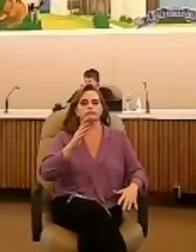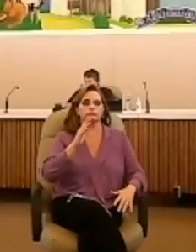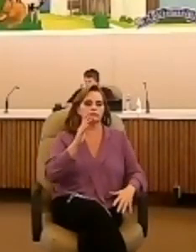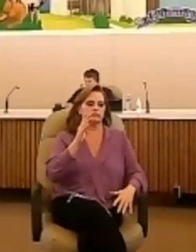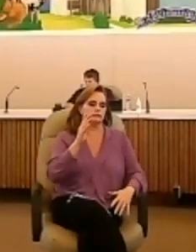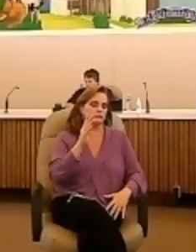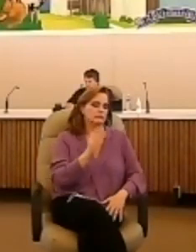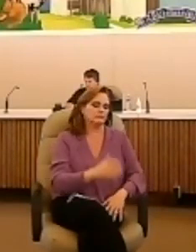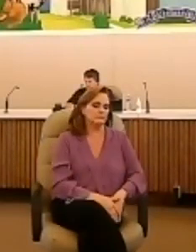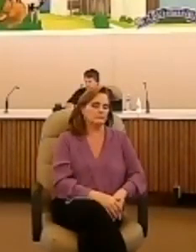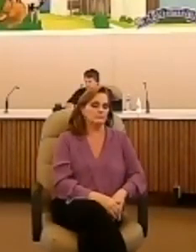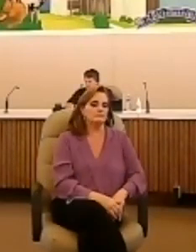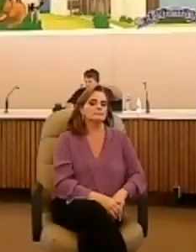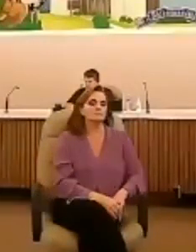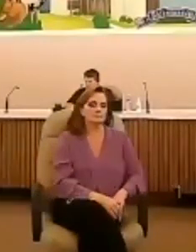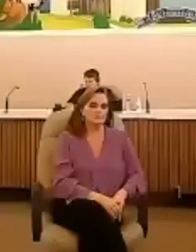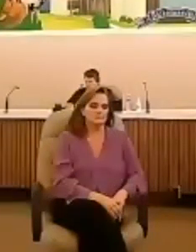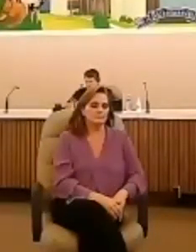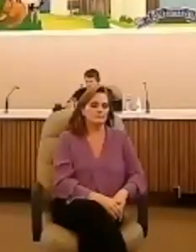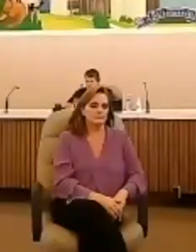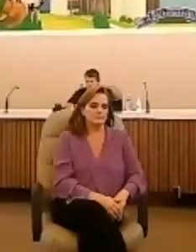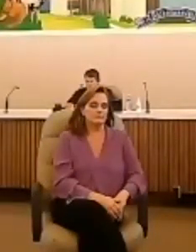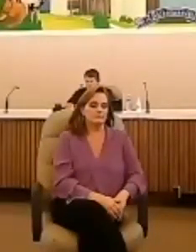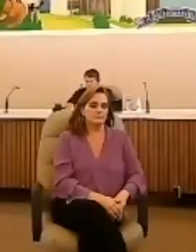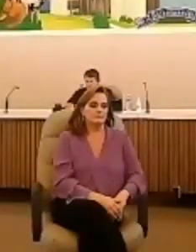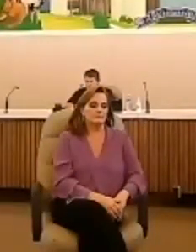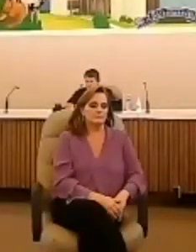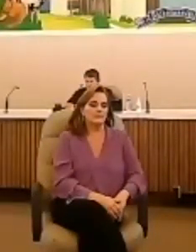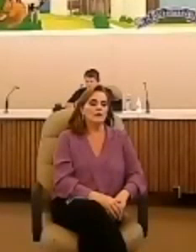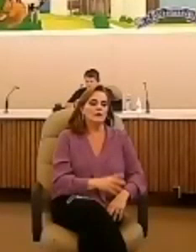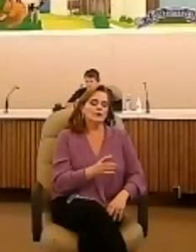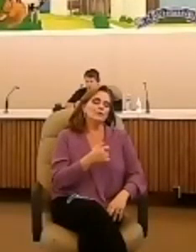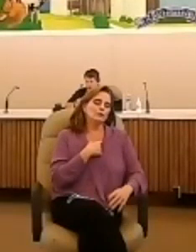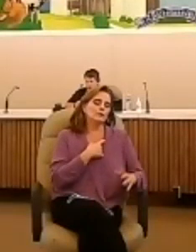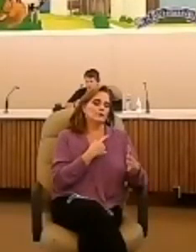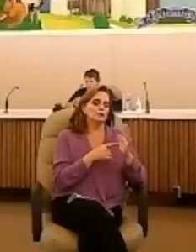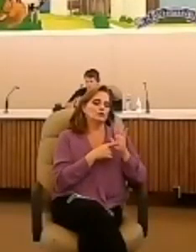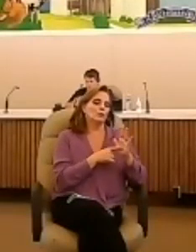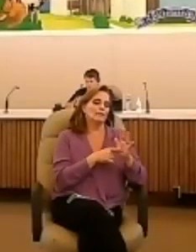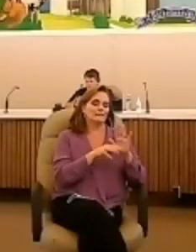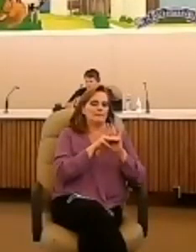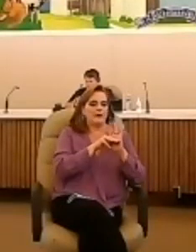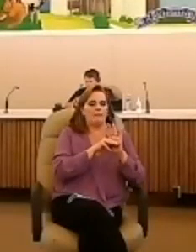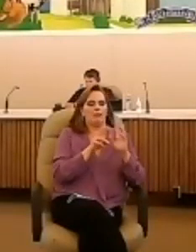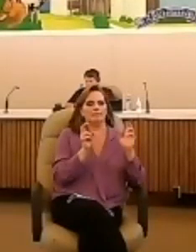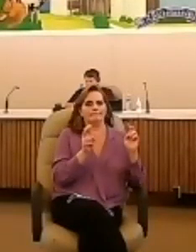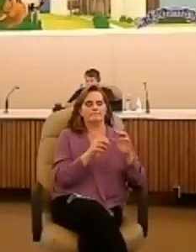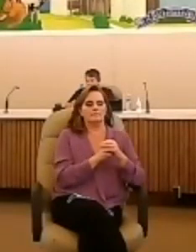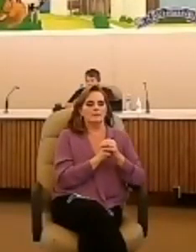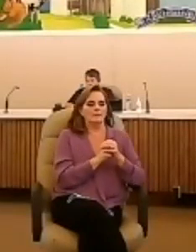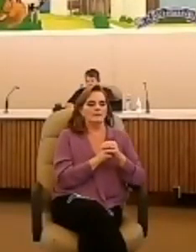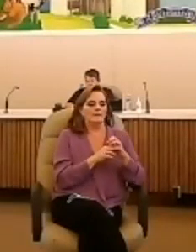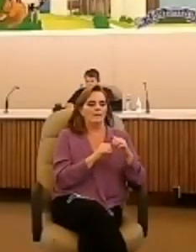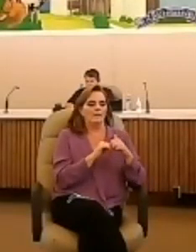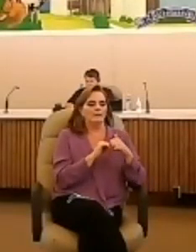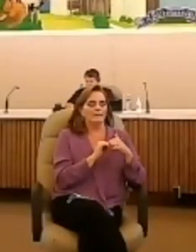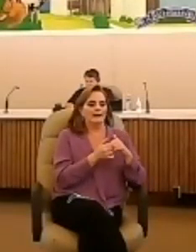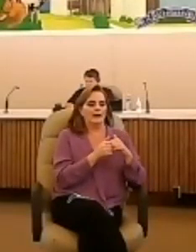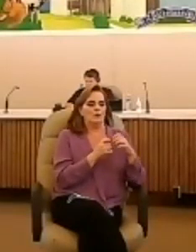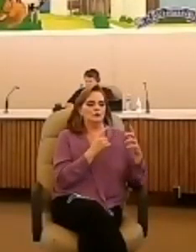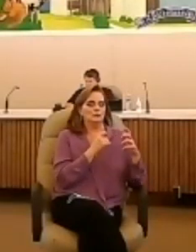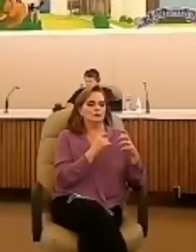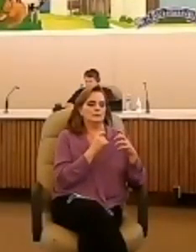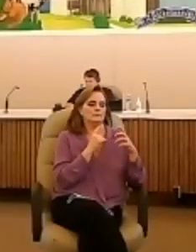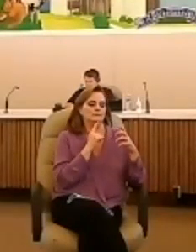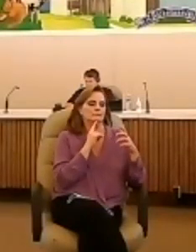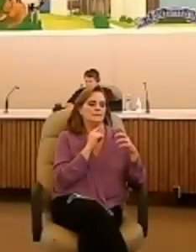again, you could almost hold this up as a model of how revitalization should be done in a town.